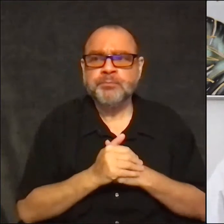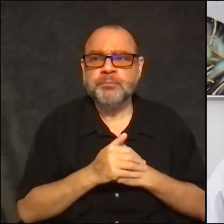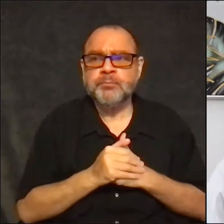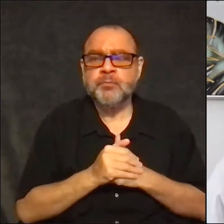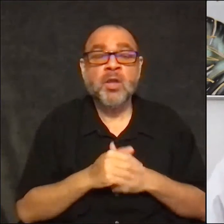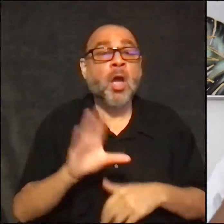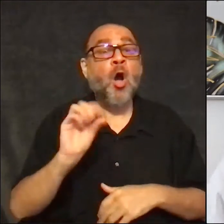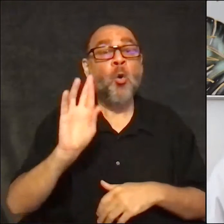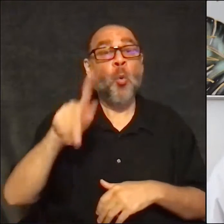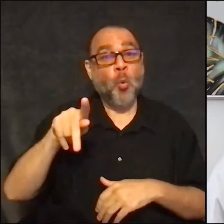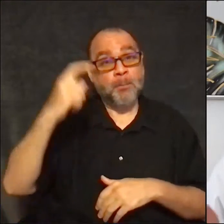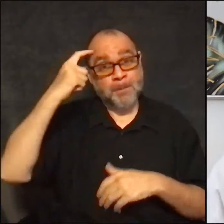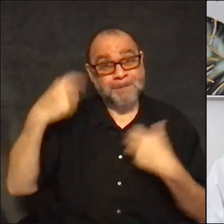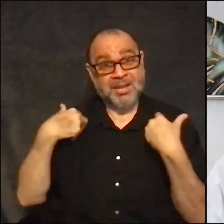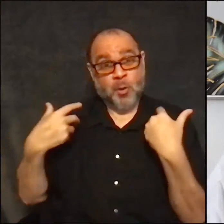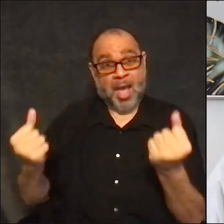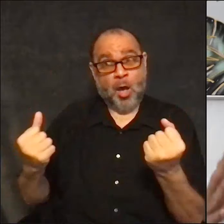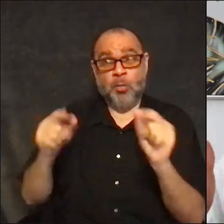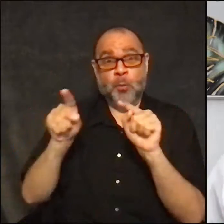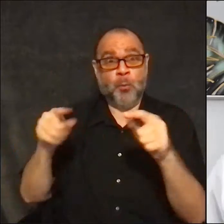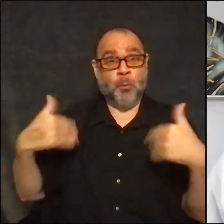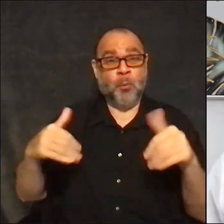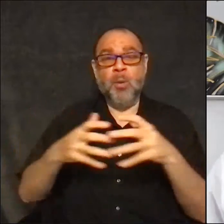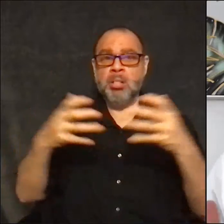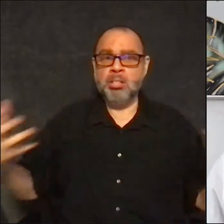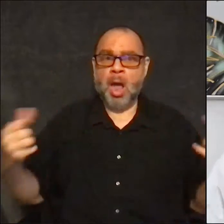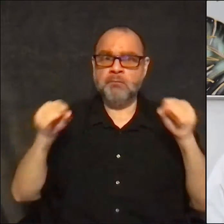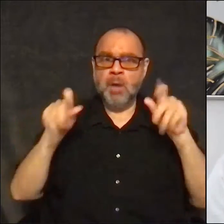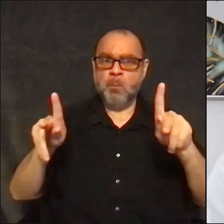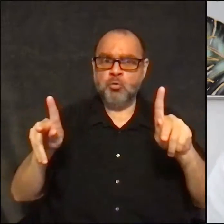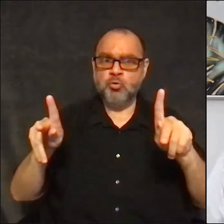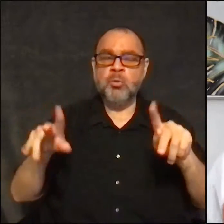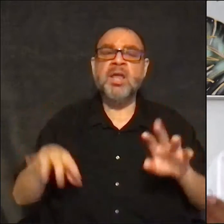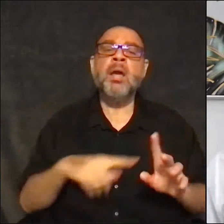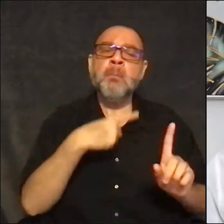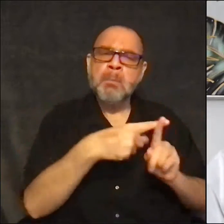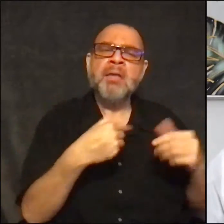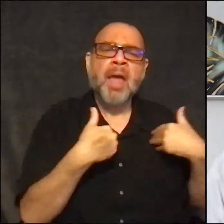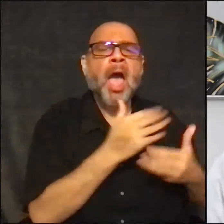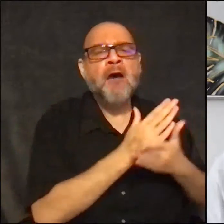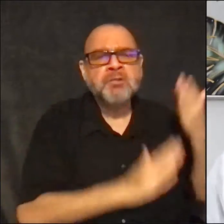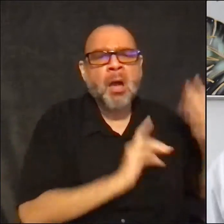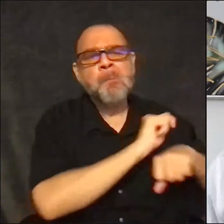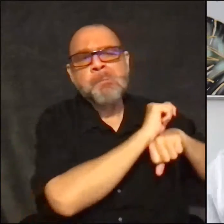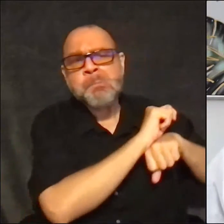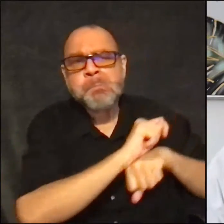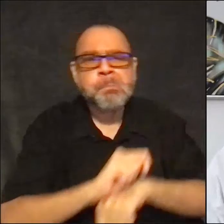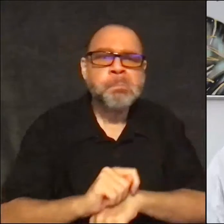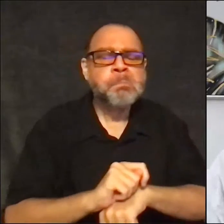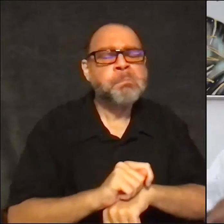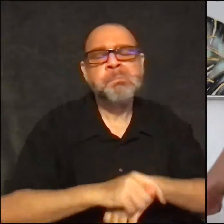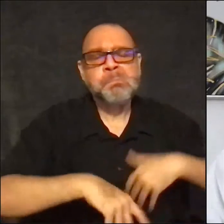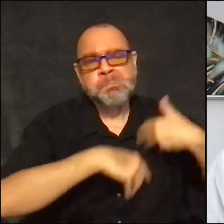health, it's very ripe, alongside some of the traditional offerings from EAP providers. Quiz time. I'm